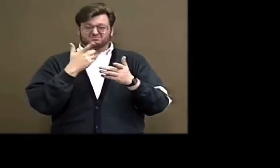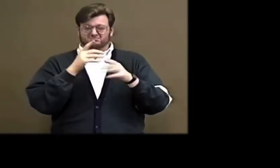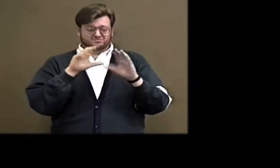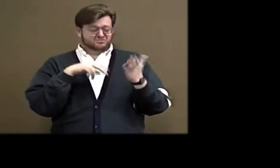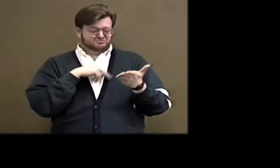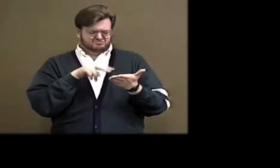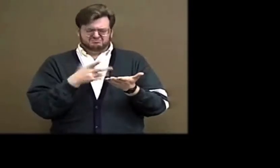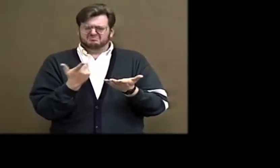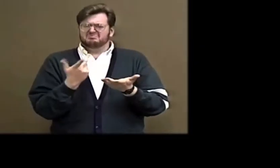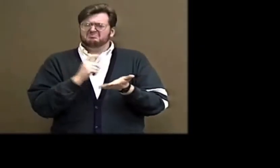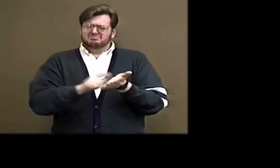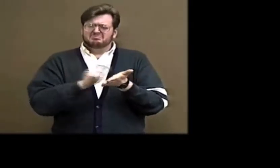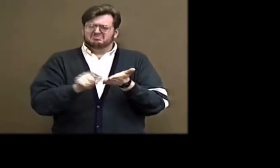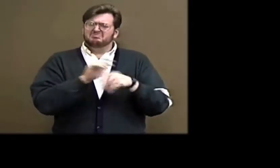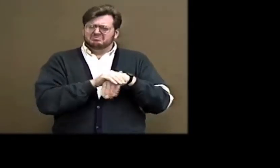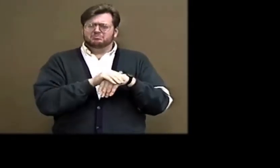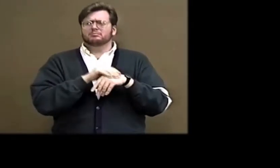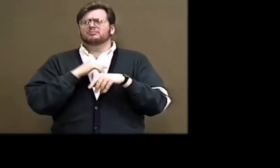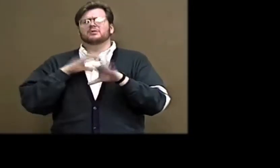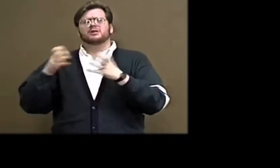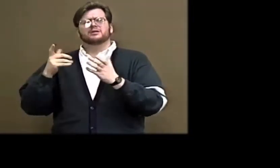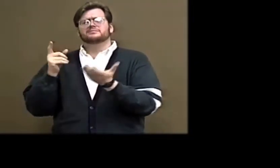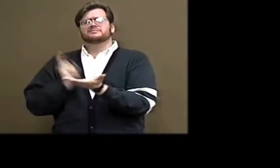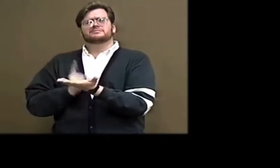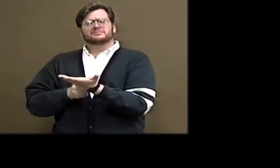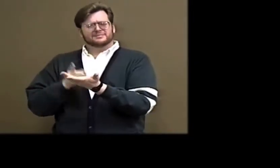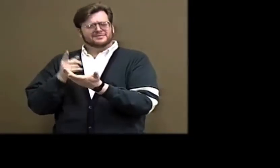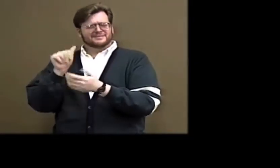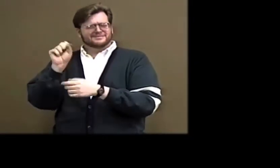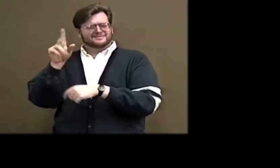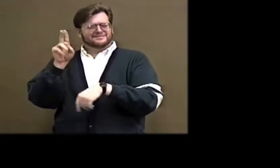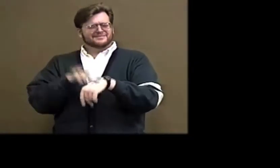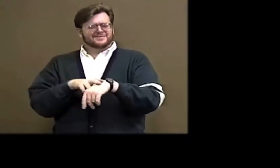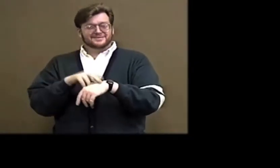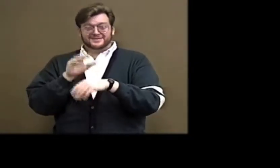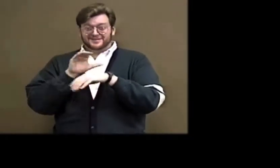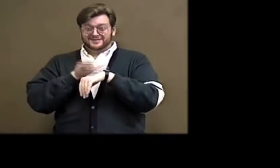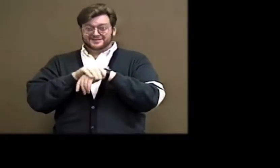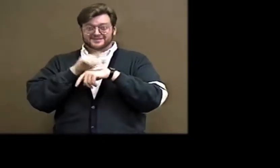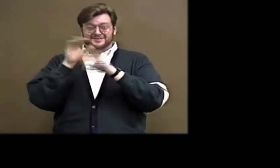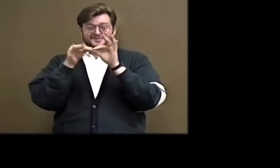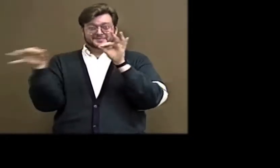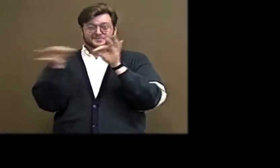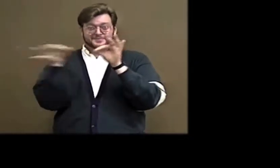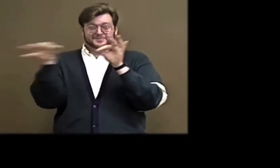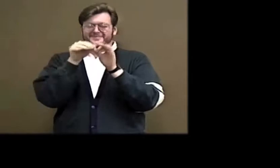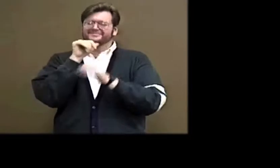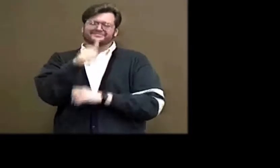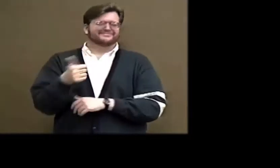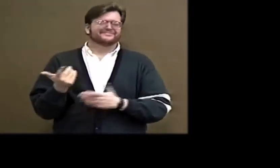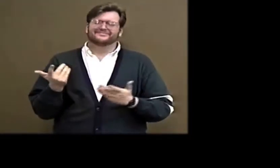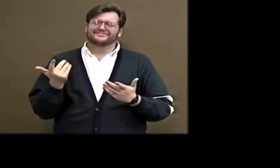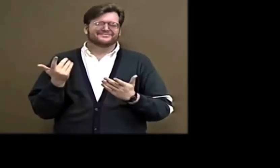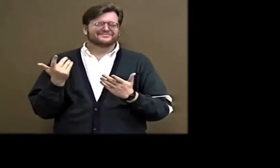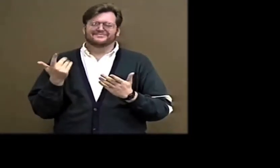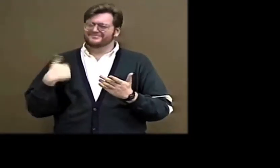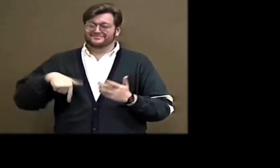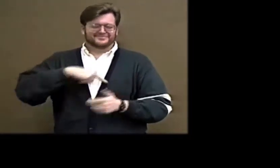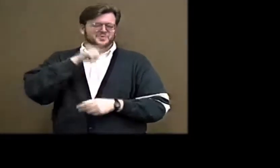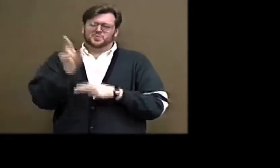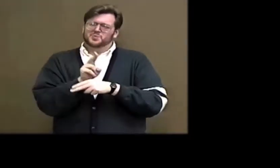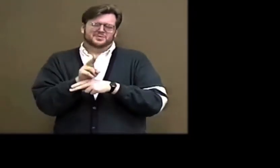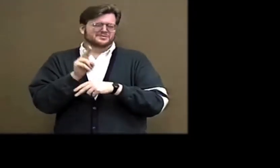and sometimes we agree, sometimes we don't. I also have to read in English and write in English for class. The discussions are in